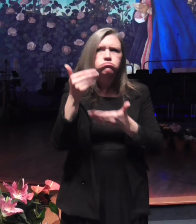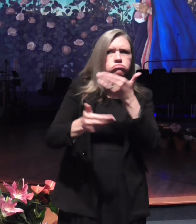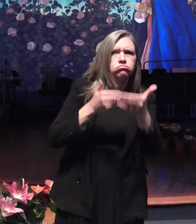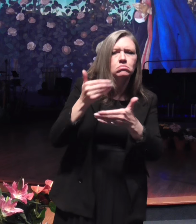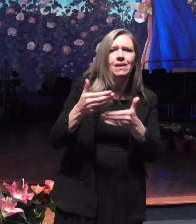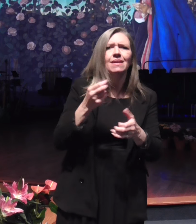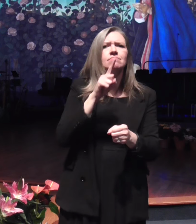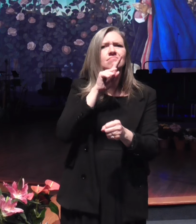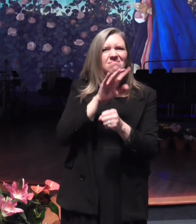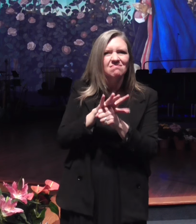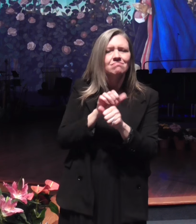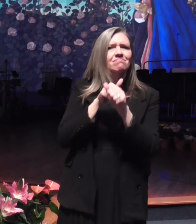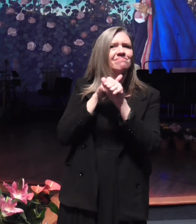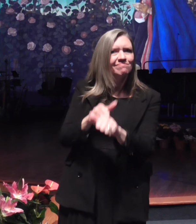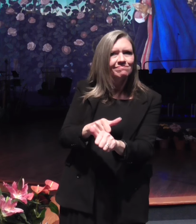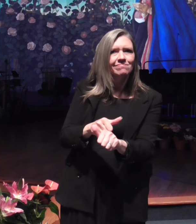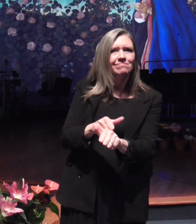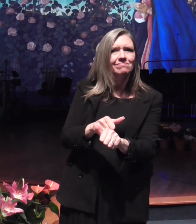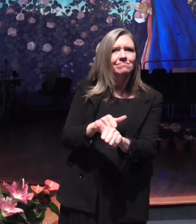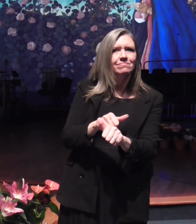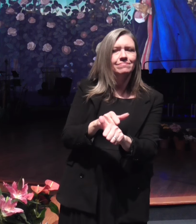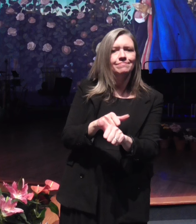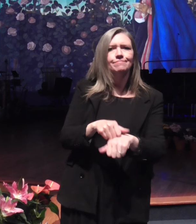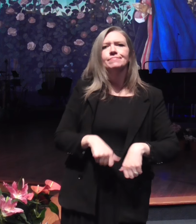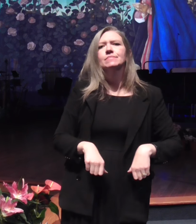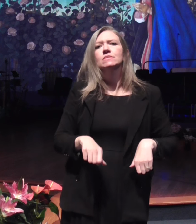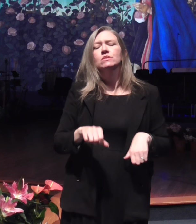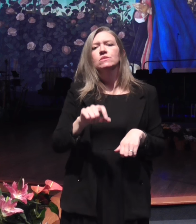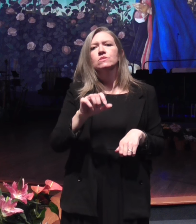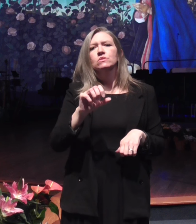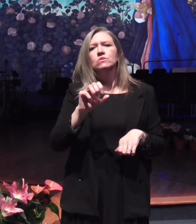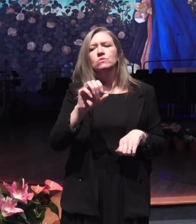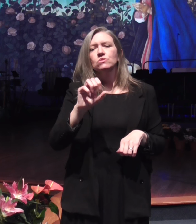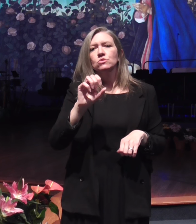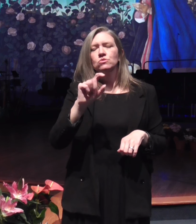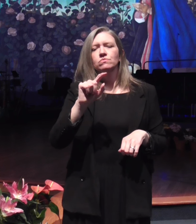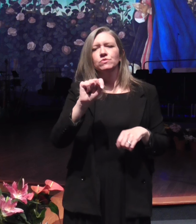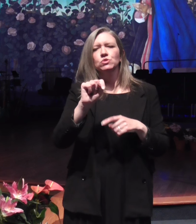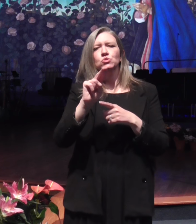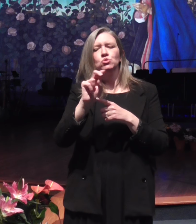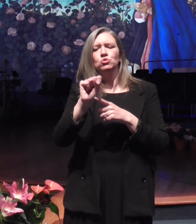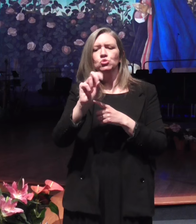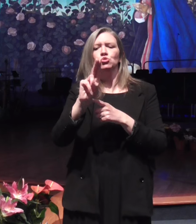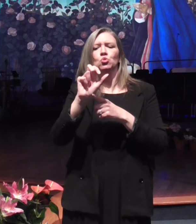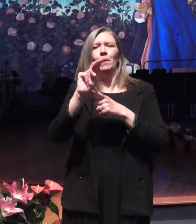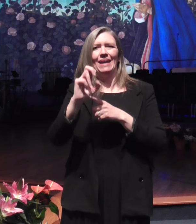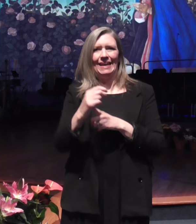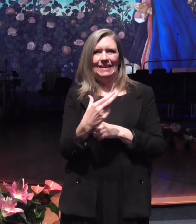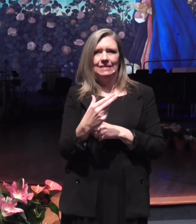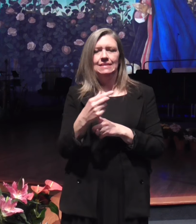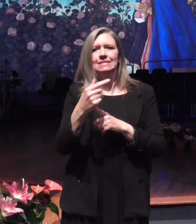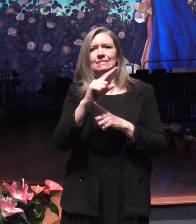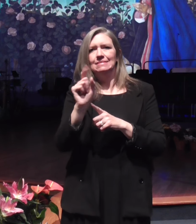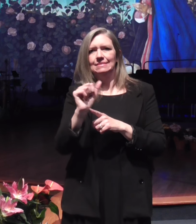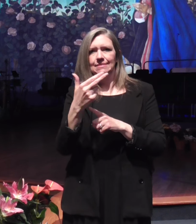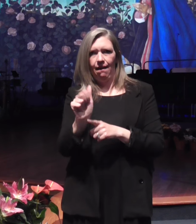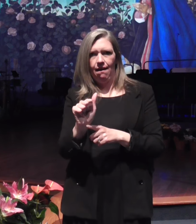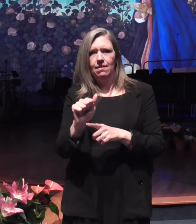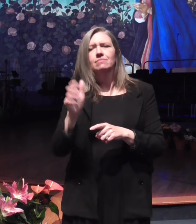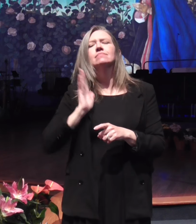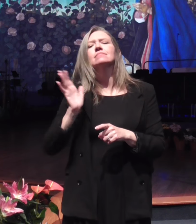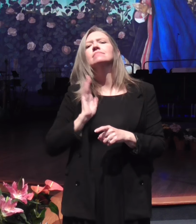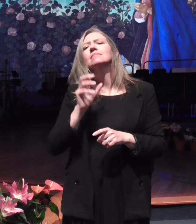going there. Shuangzi, an ancient Chinese philosopher, says that if you're